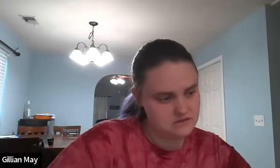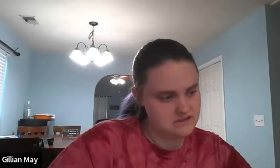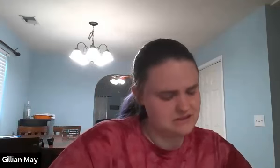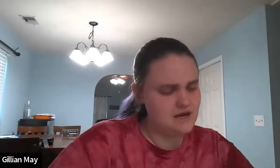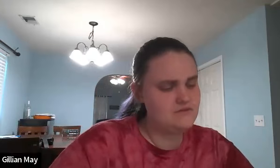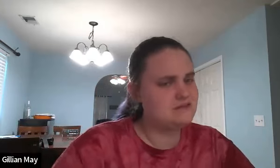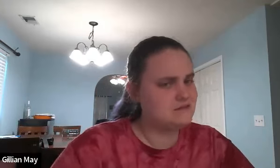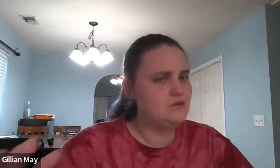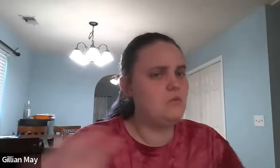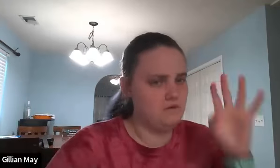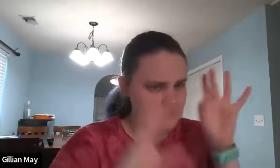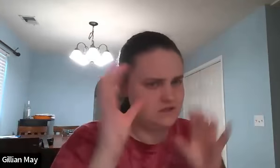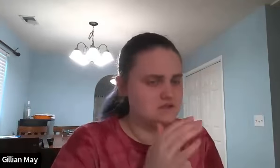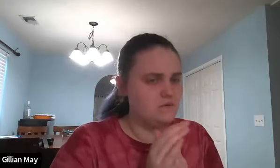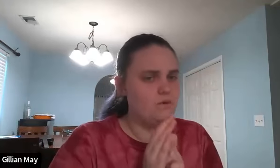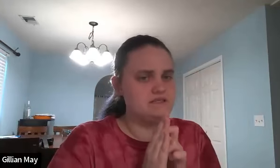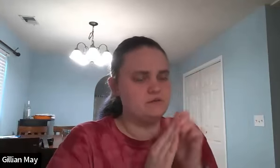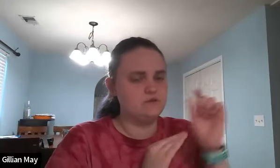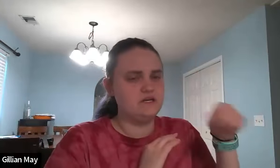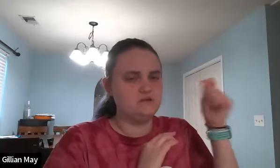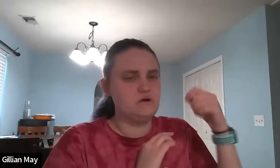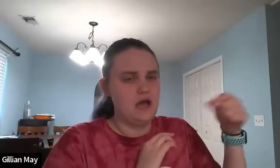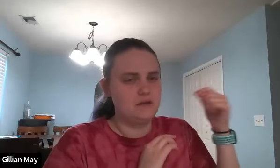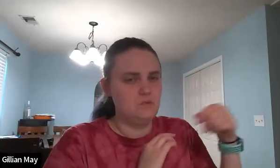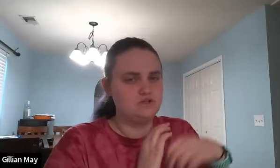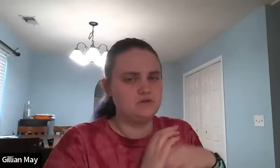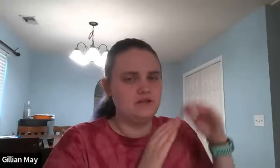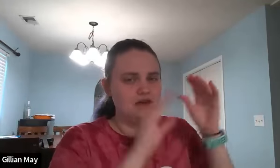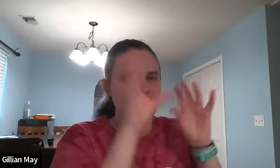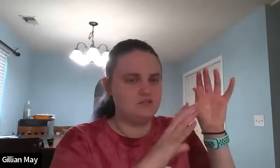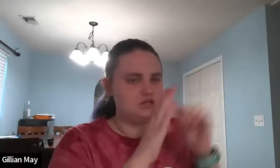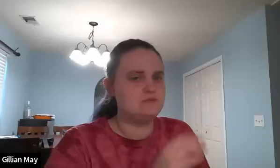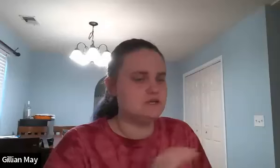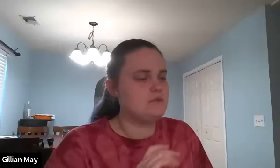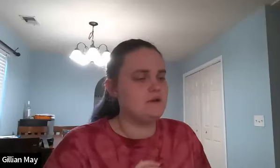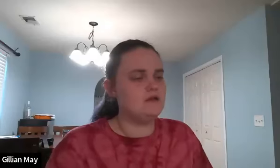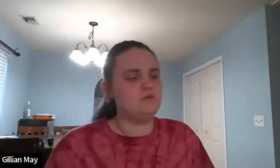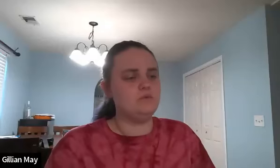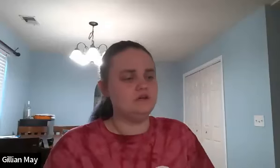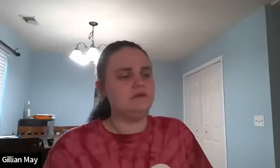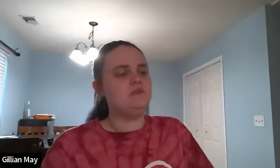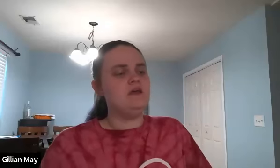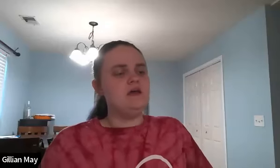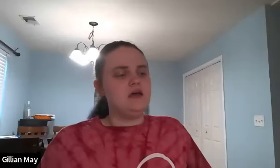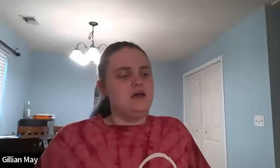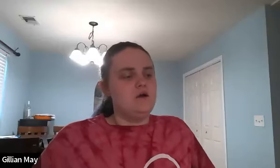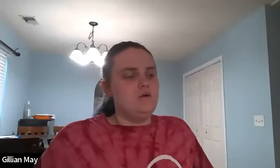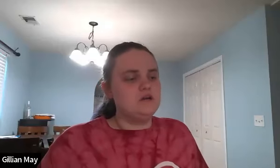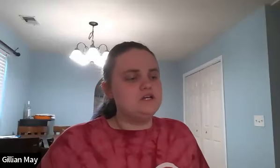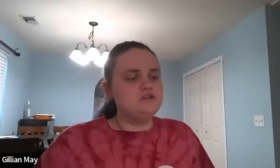let's see, it's a little wonky because what I do is I'll add more to it and then I kind of try to split it up and I make it a little wonky. We're going to do